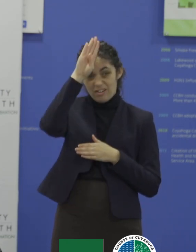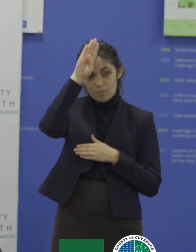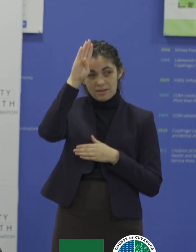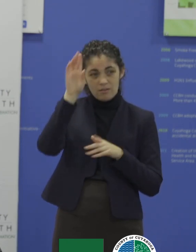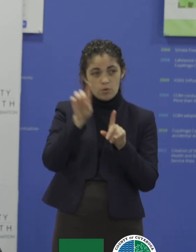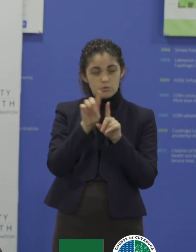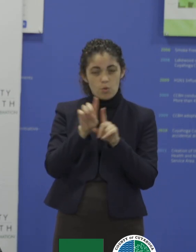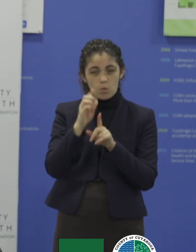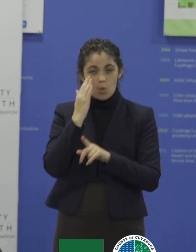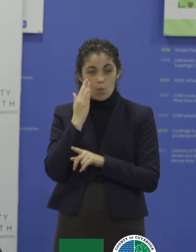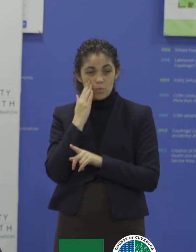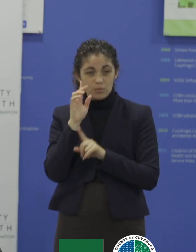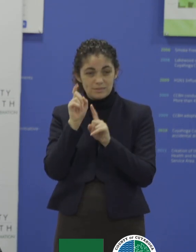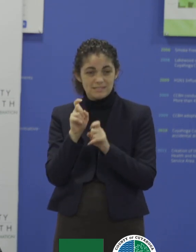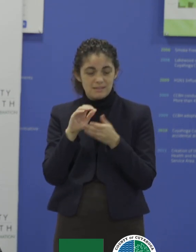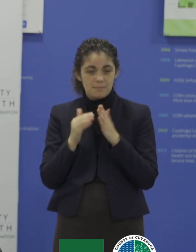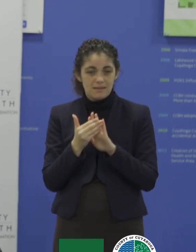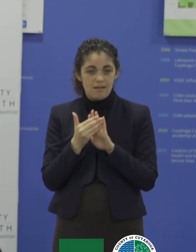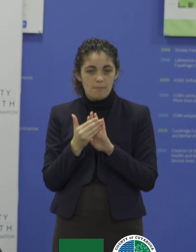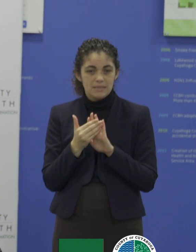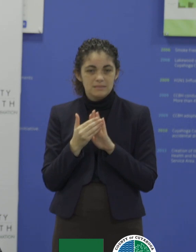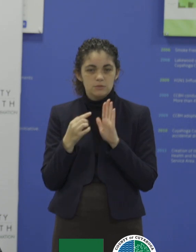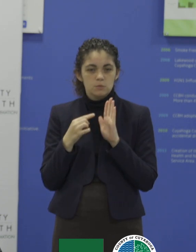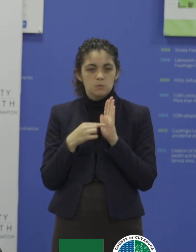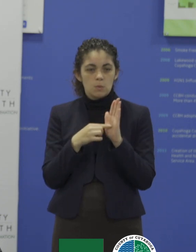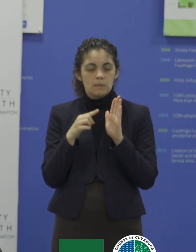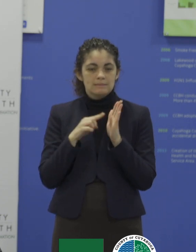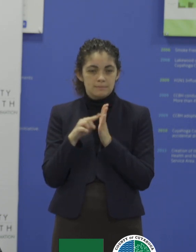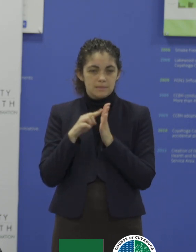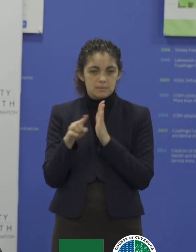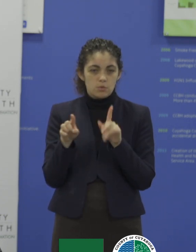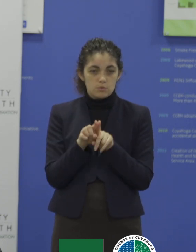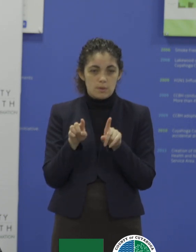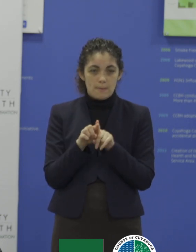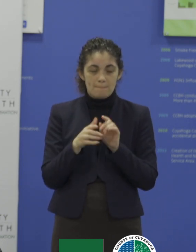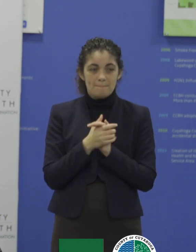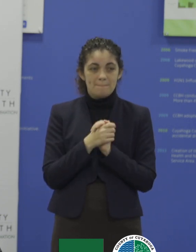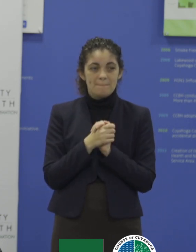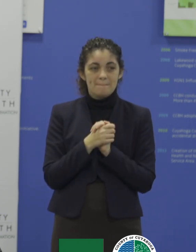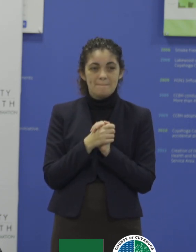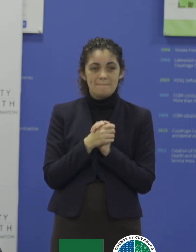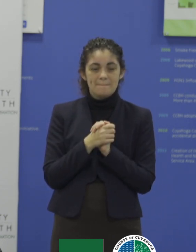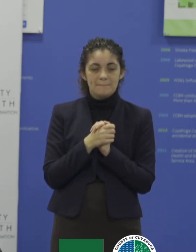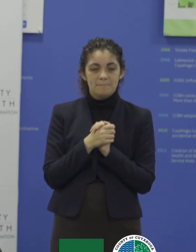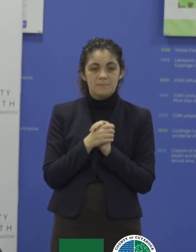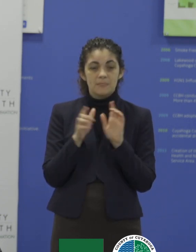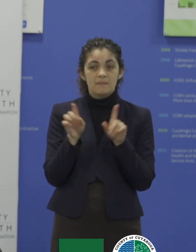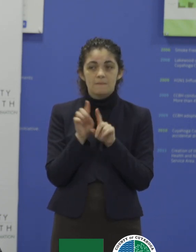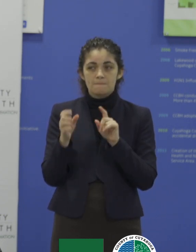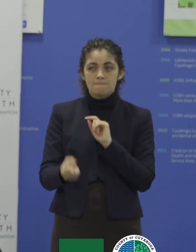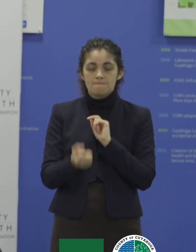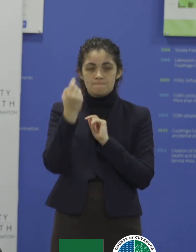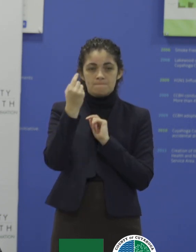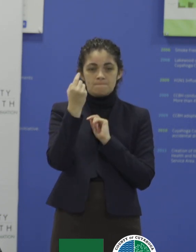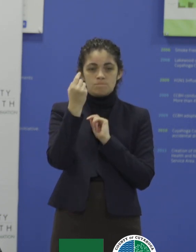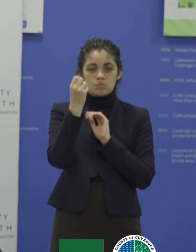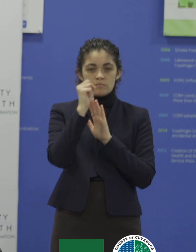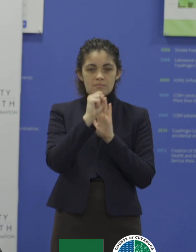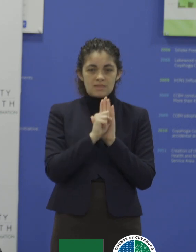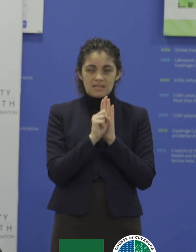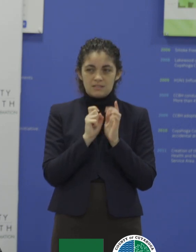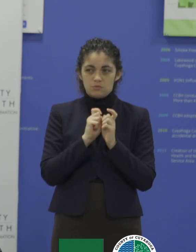and making sure they're tested when they become symptomatic. And then part of it is also understanding that the state